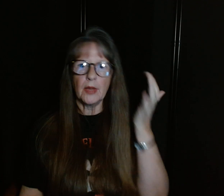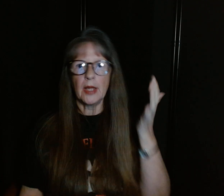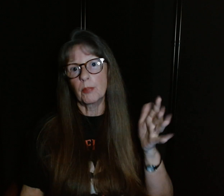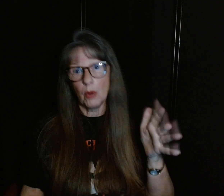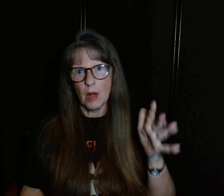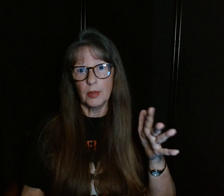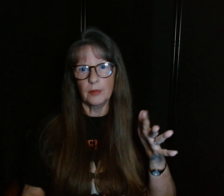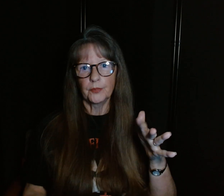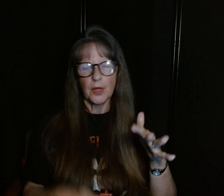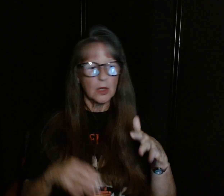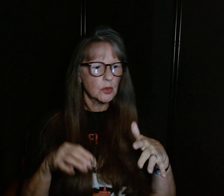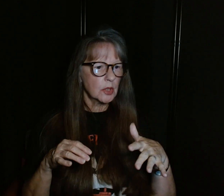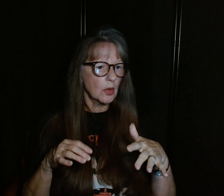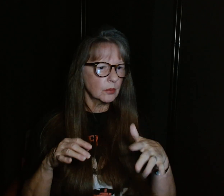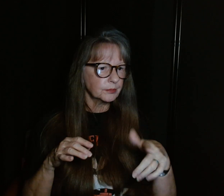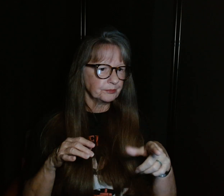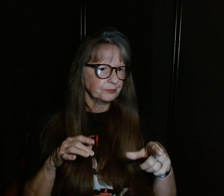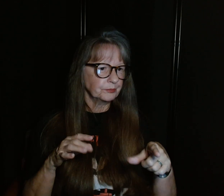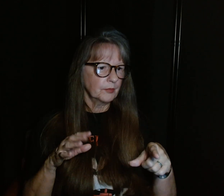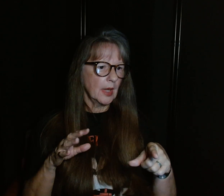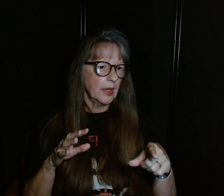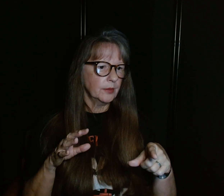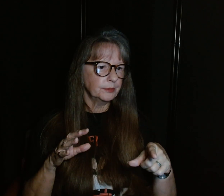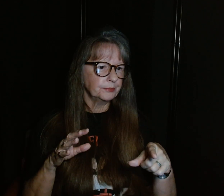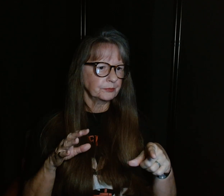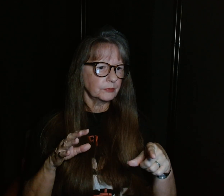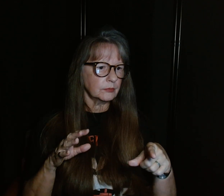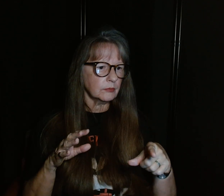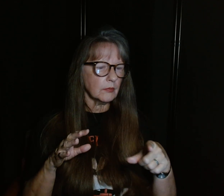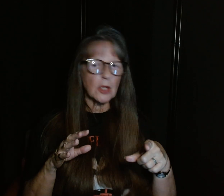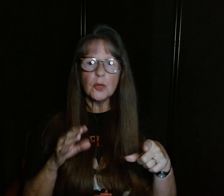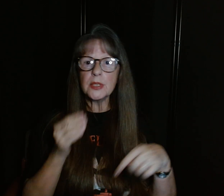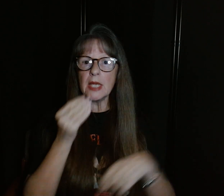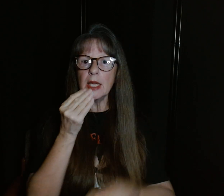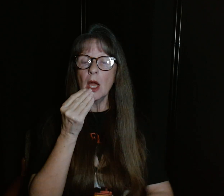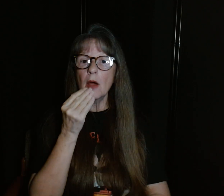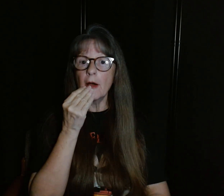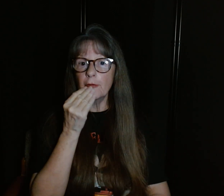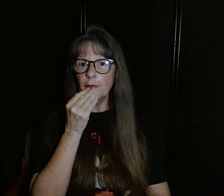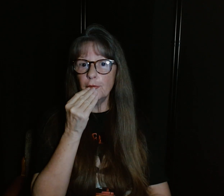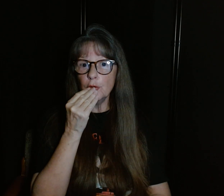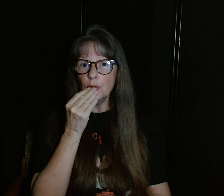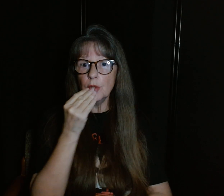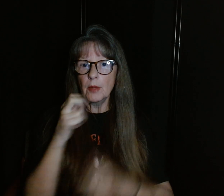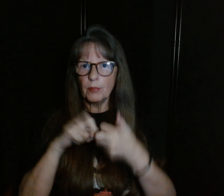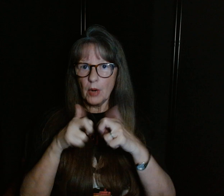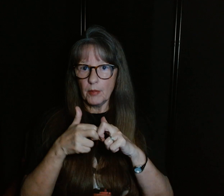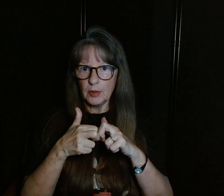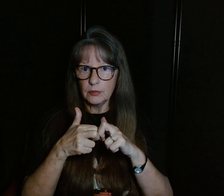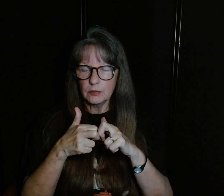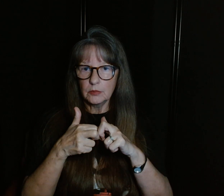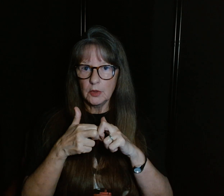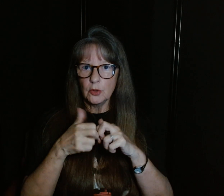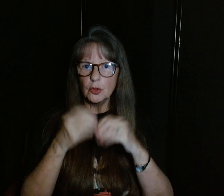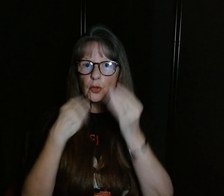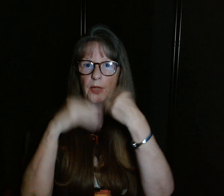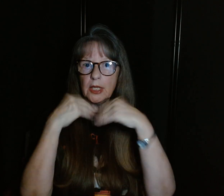like a problem. So, um, you would say a food problem. Do you eat